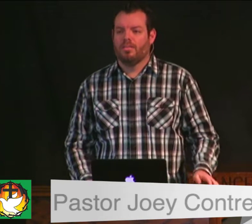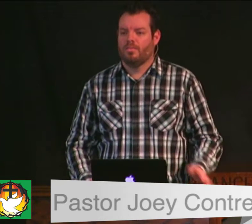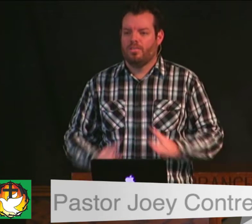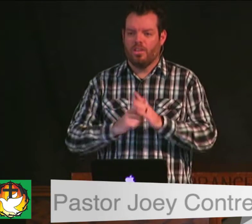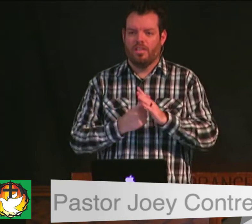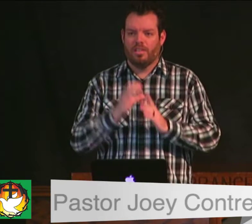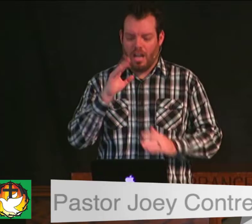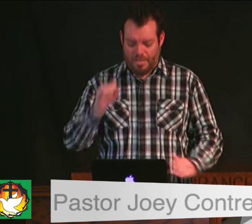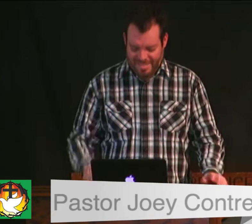We'll start off with the comics.